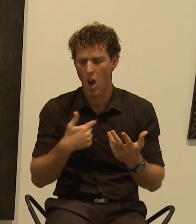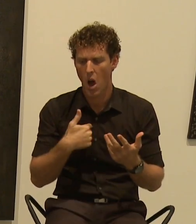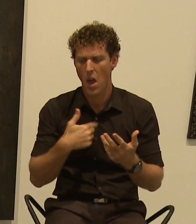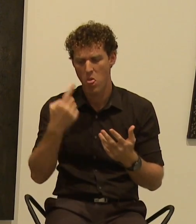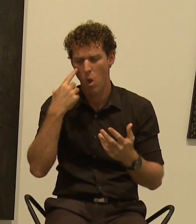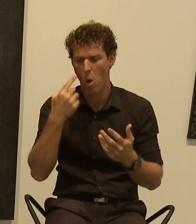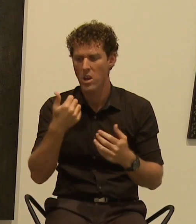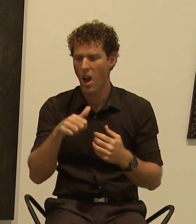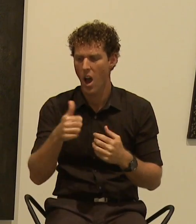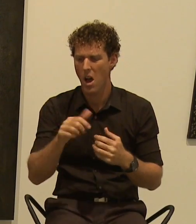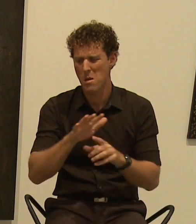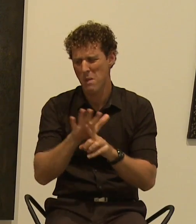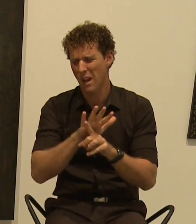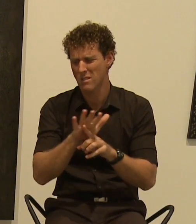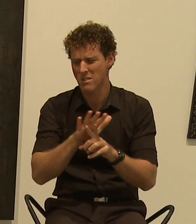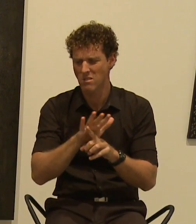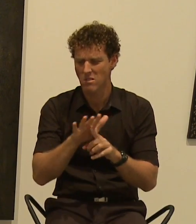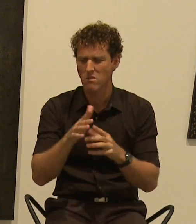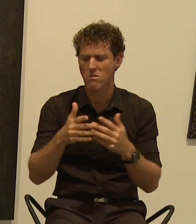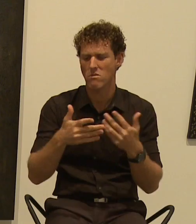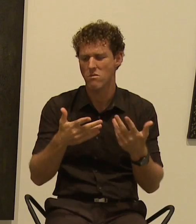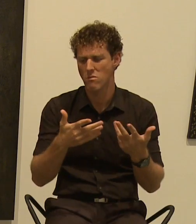do, but it was about